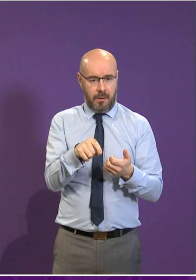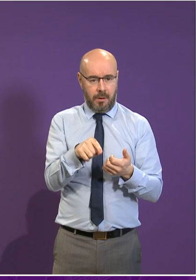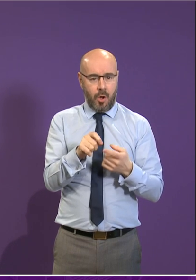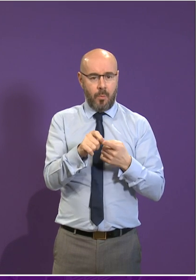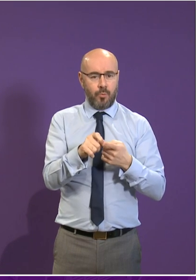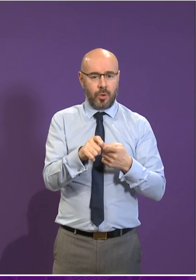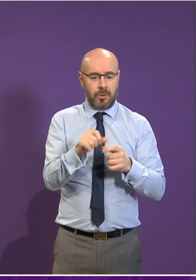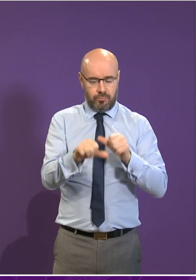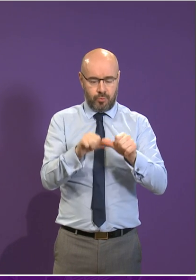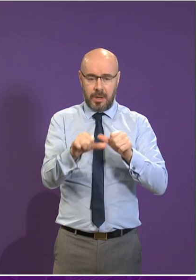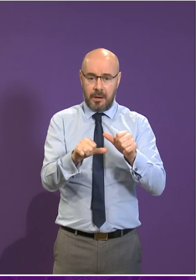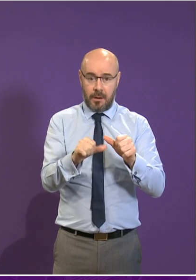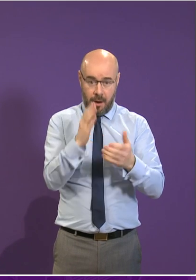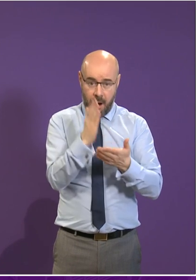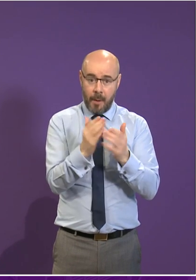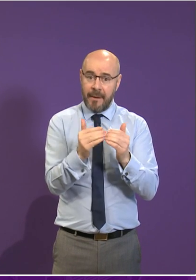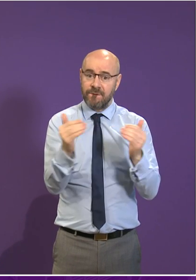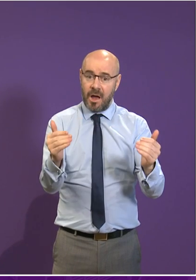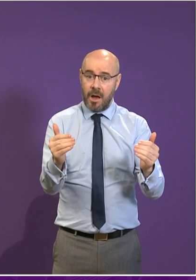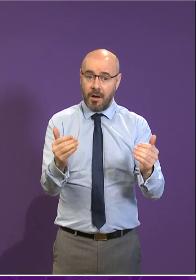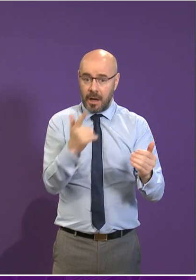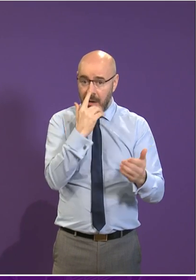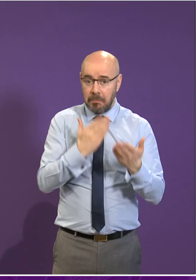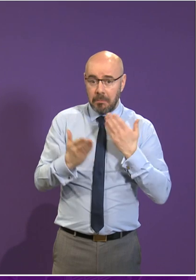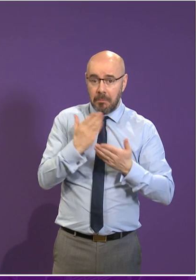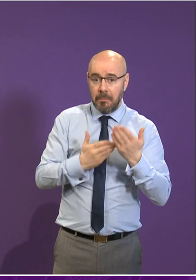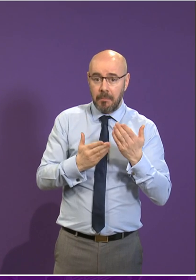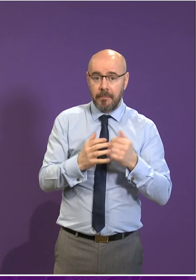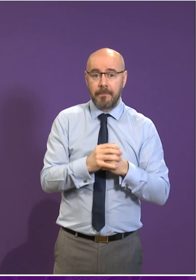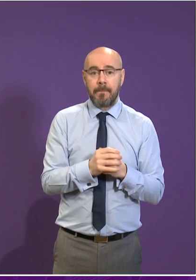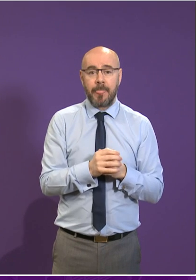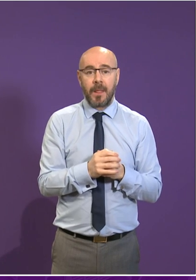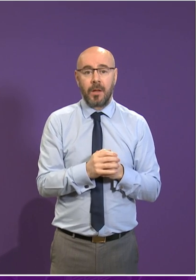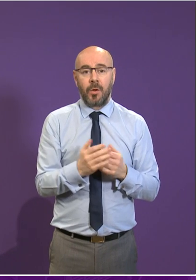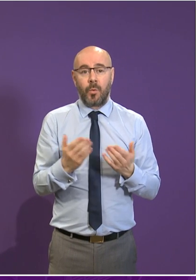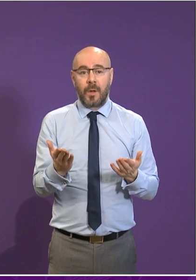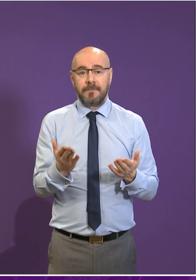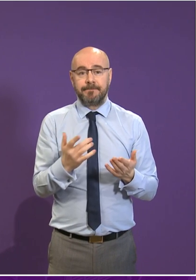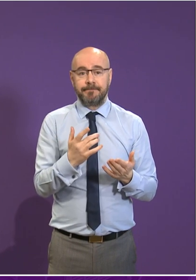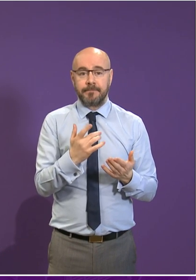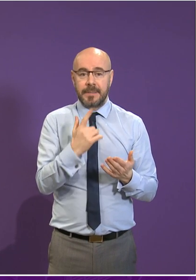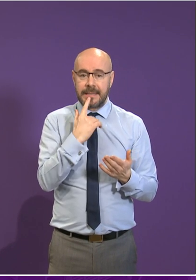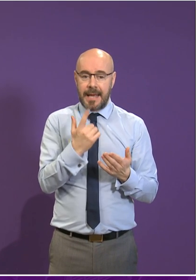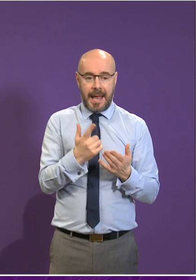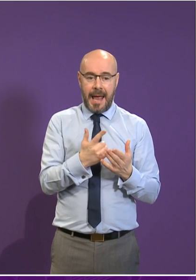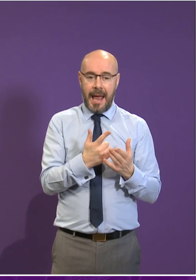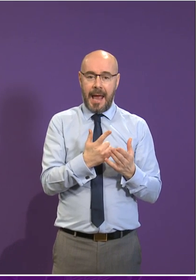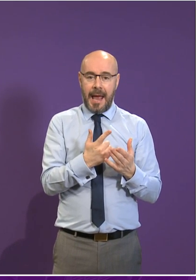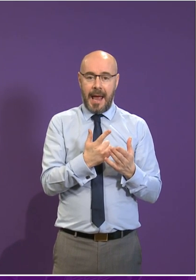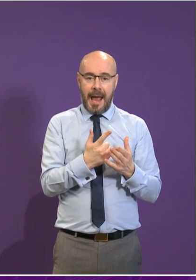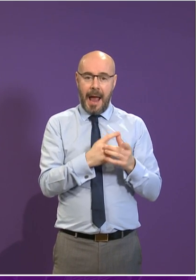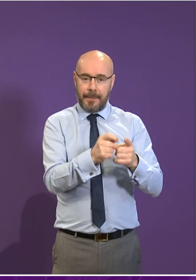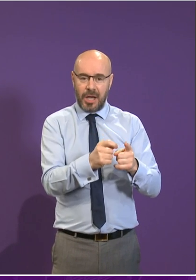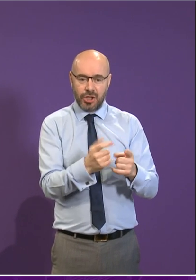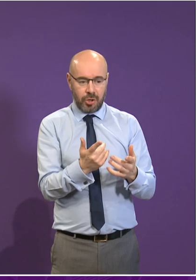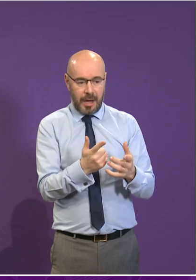process is actually a fair process? Mm-hmm. I think it would very much help for the entire admissions process to be a lot clearer